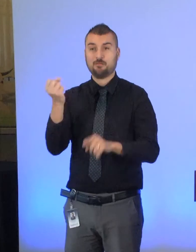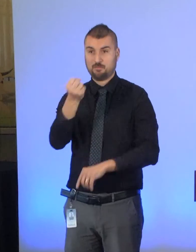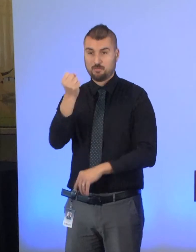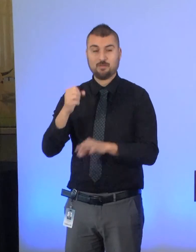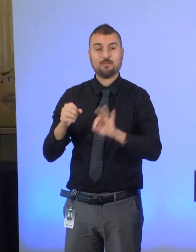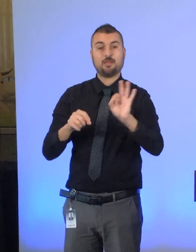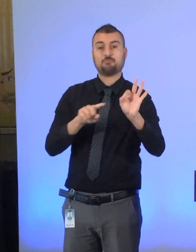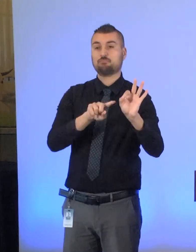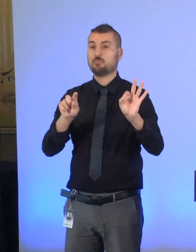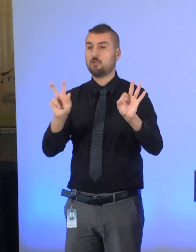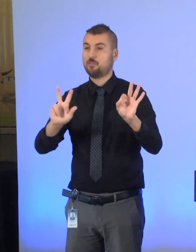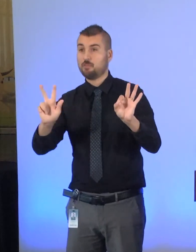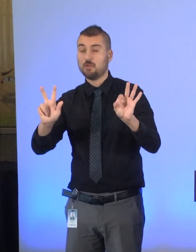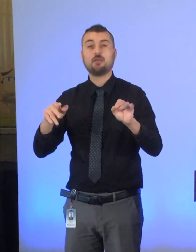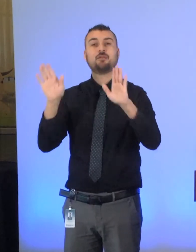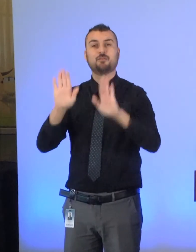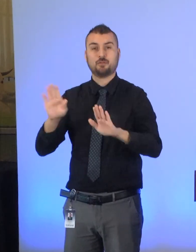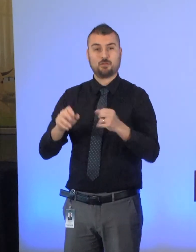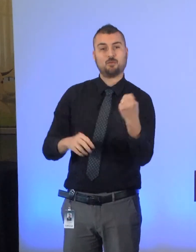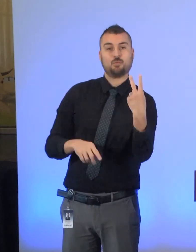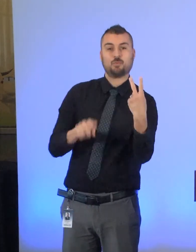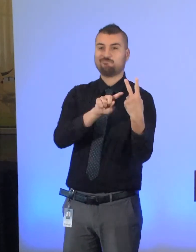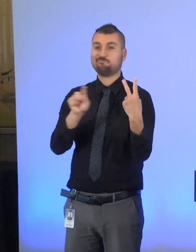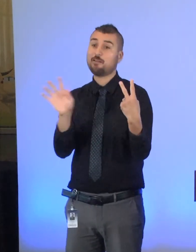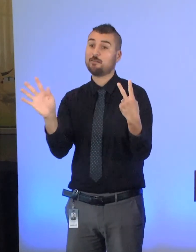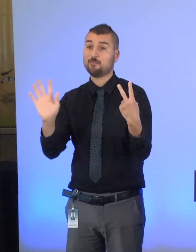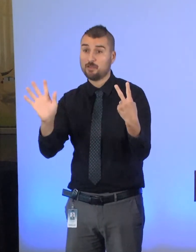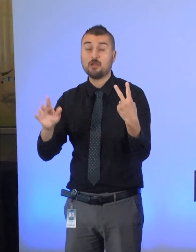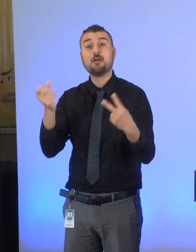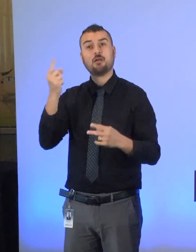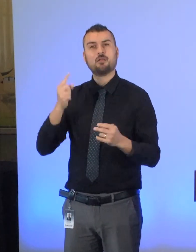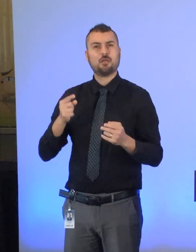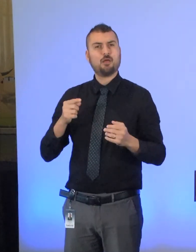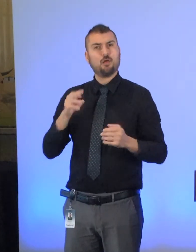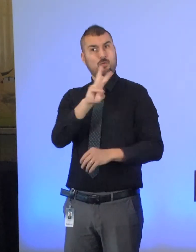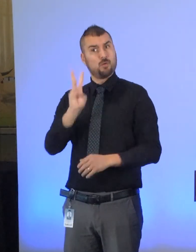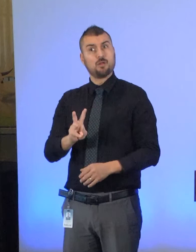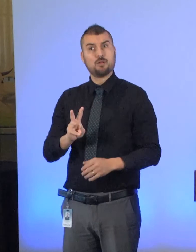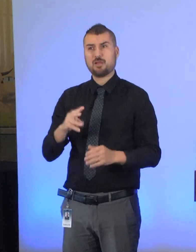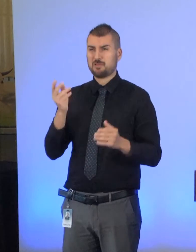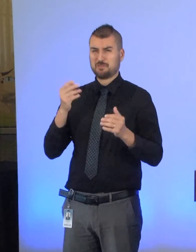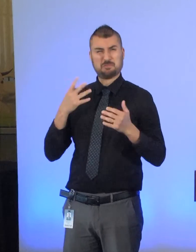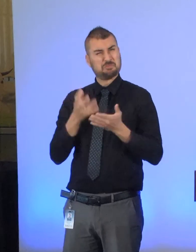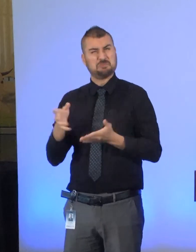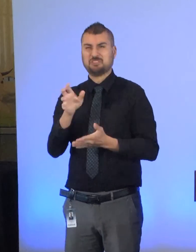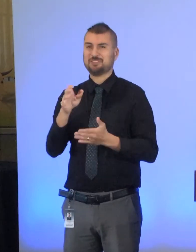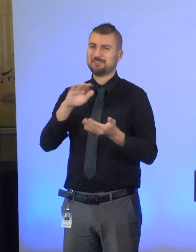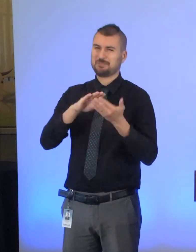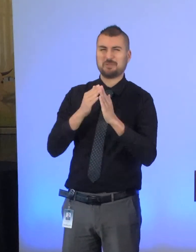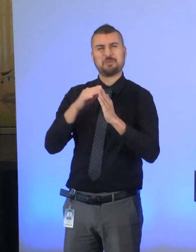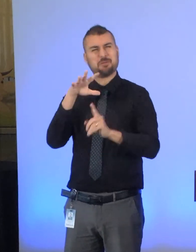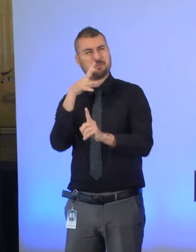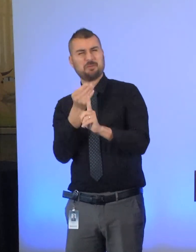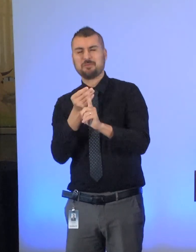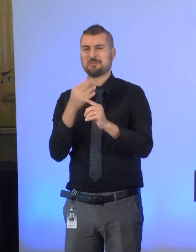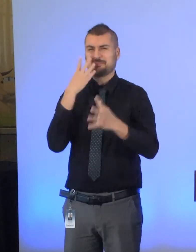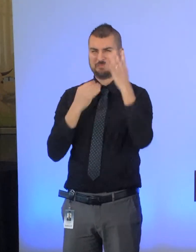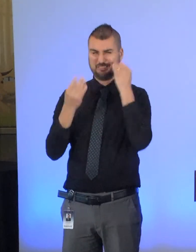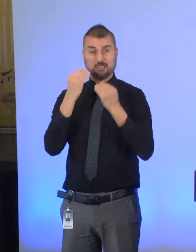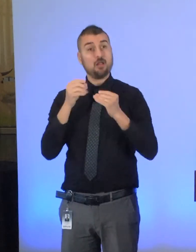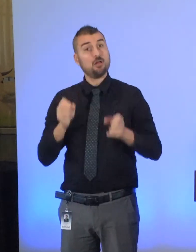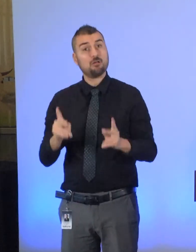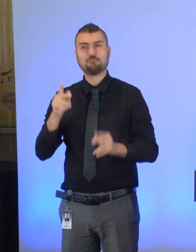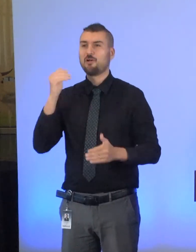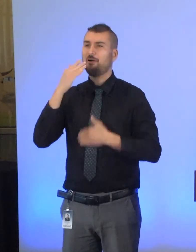9 a.m. to 3 p.m. and Sunday, noon to 5. So Wichita is a community rich in art and cultural experiences and opportunities that we hope everyone